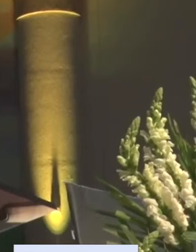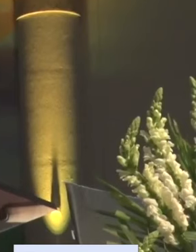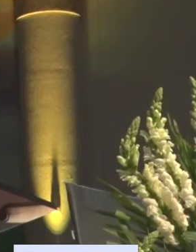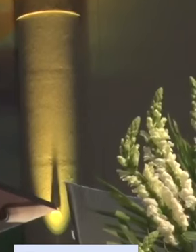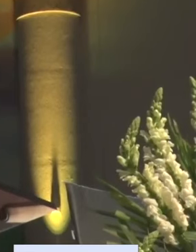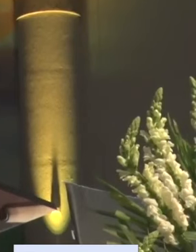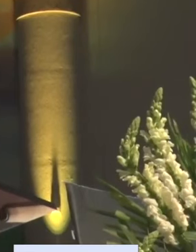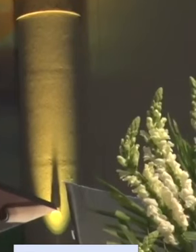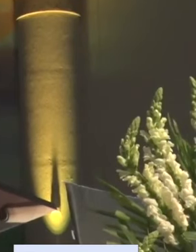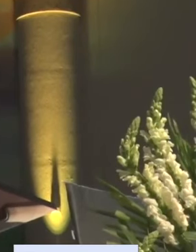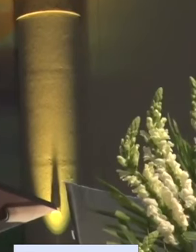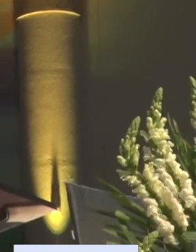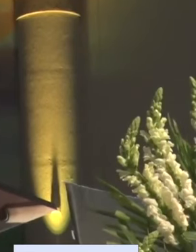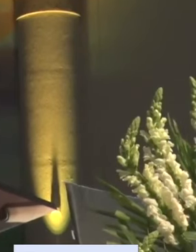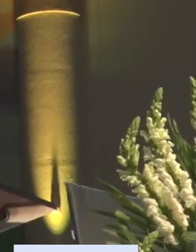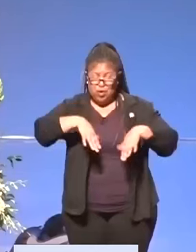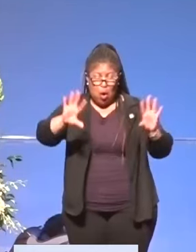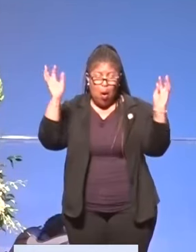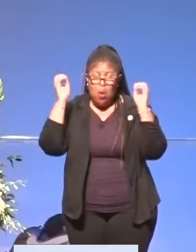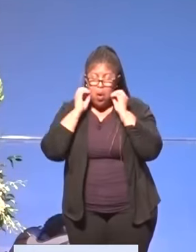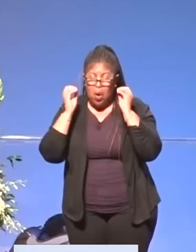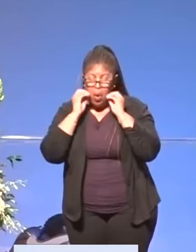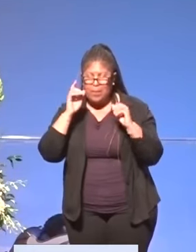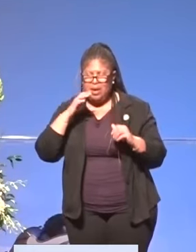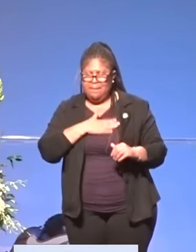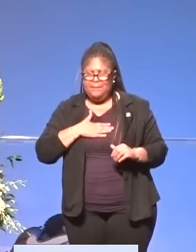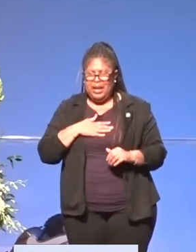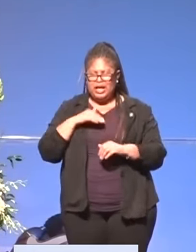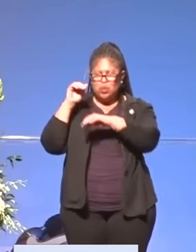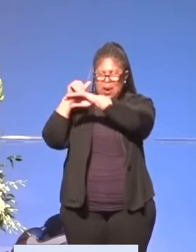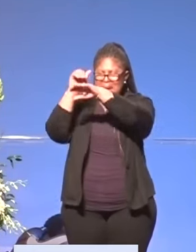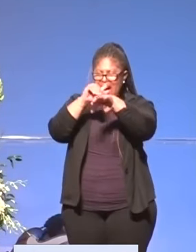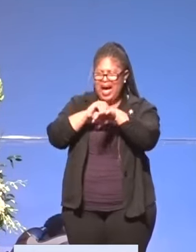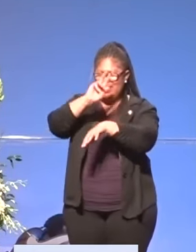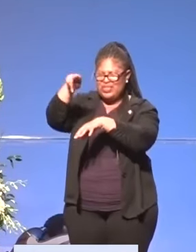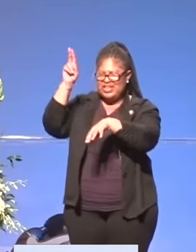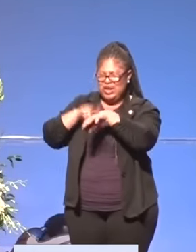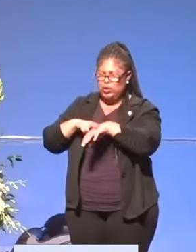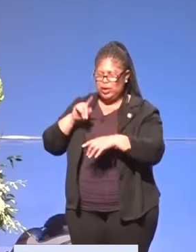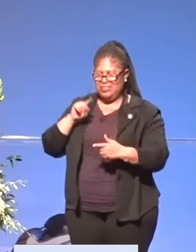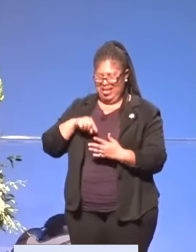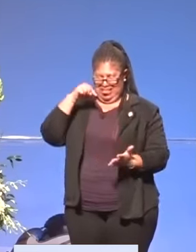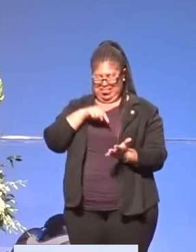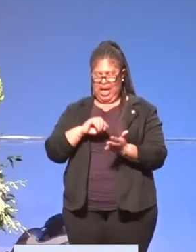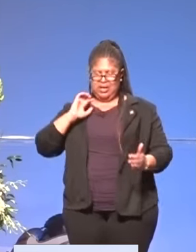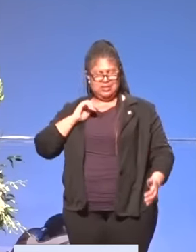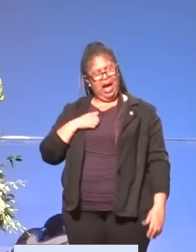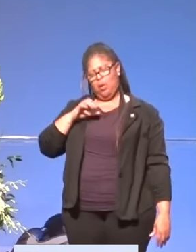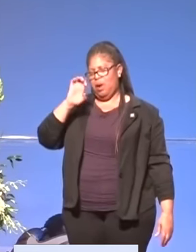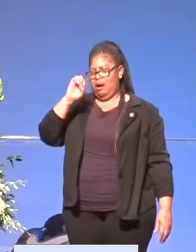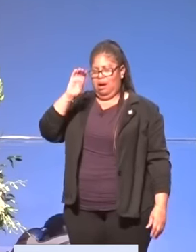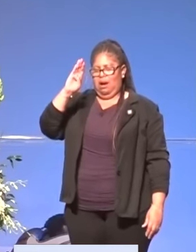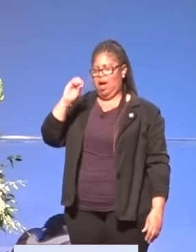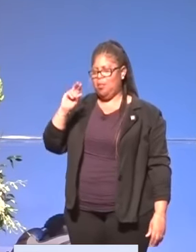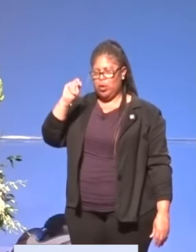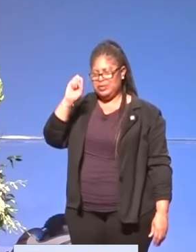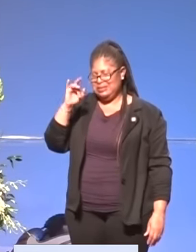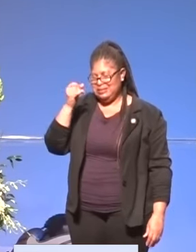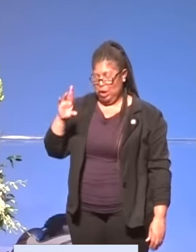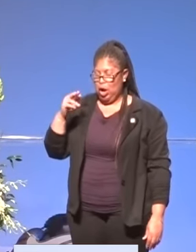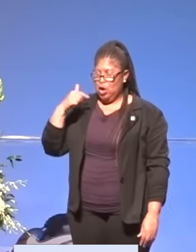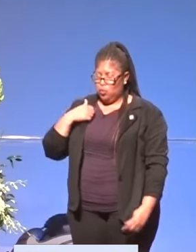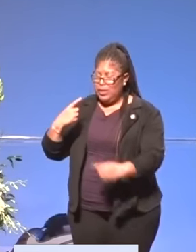after everybody has gone home. Oh God, remind the nation that this is our Ebenea. We speak and we decree and we